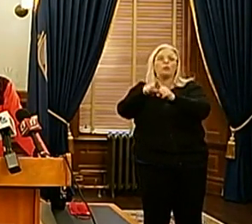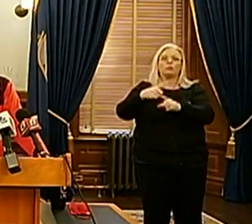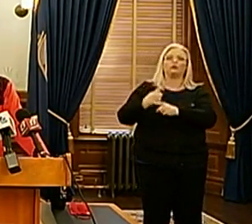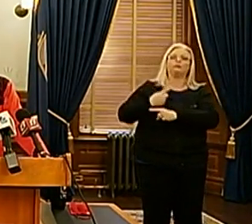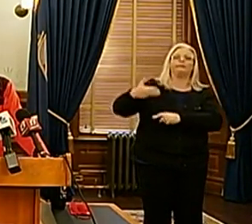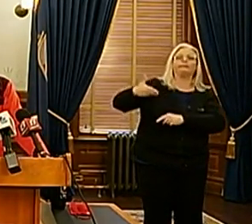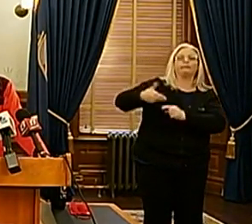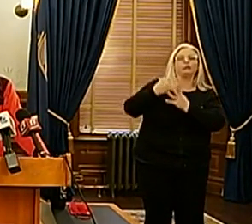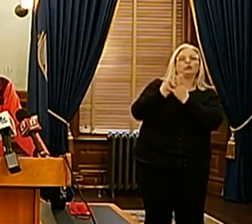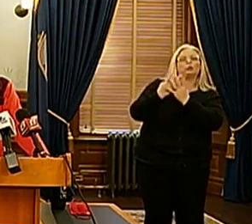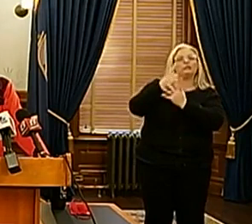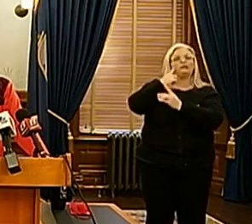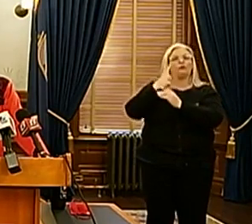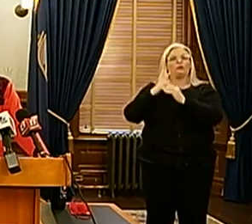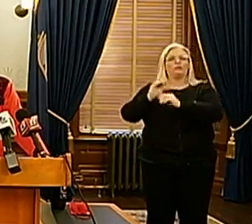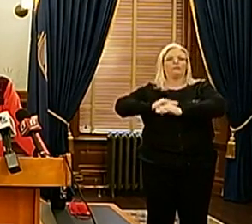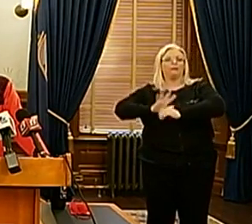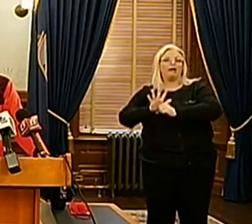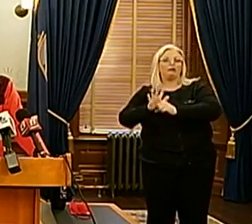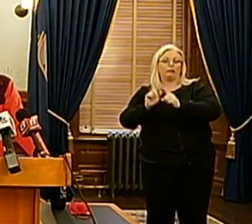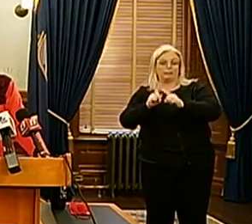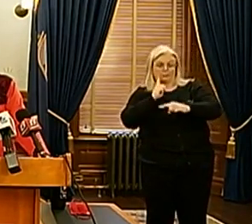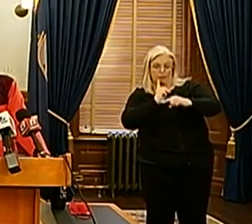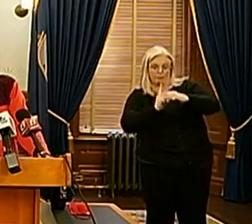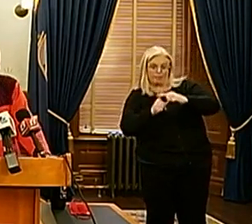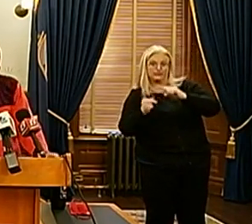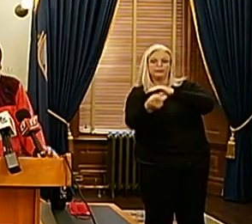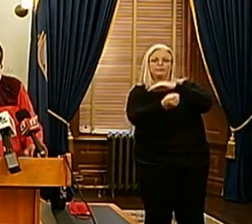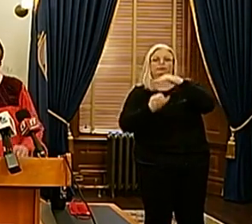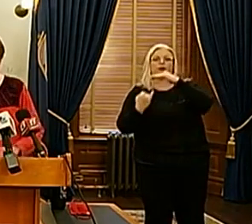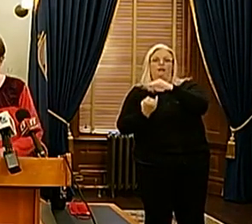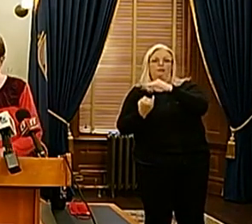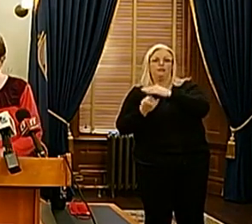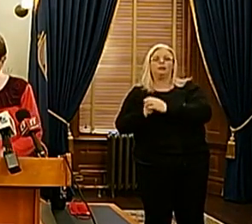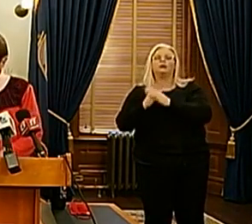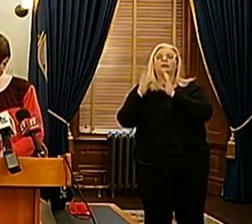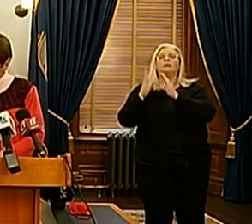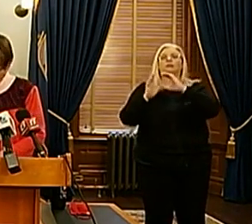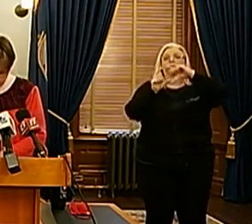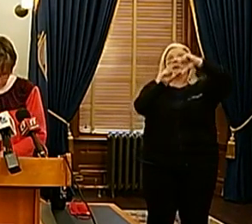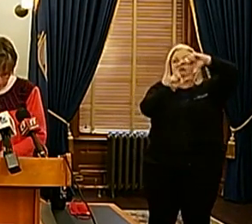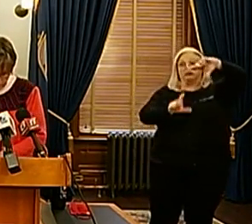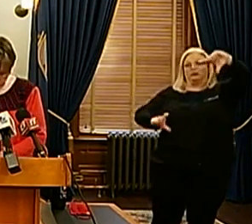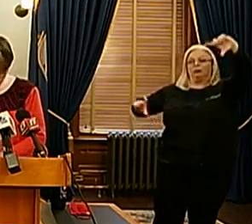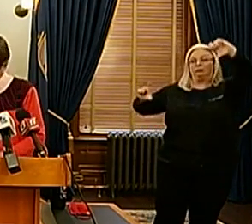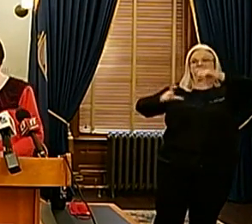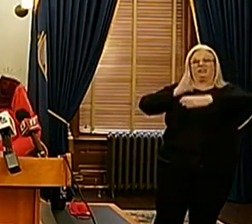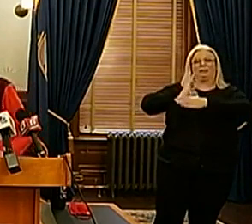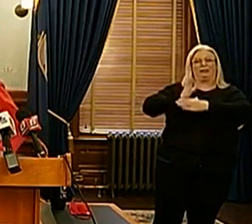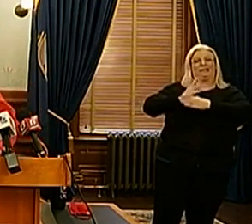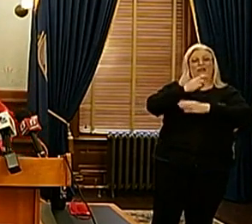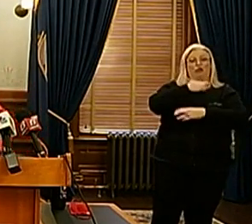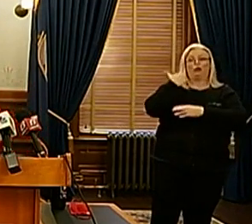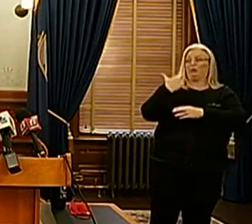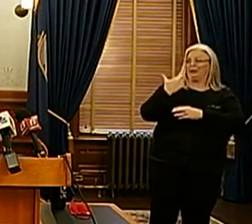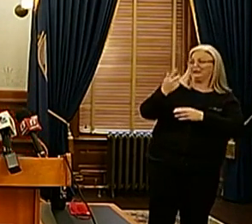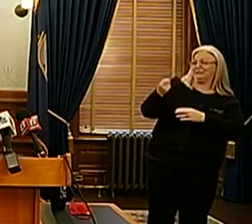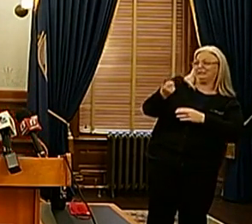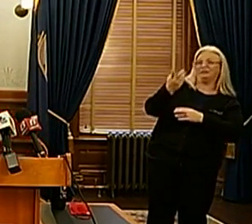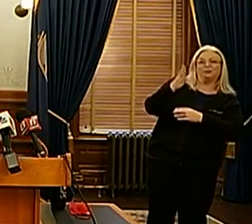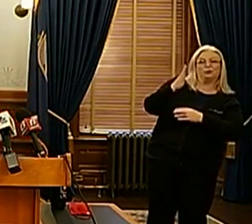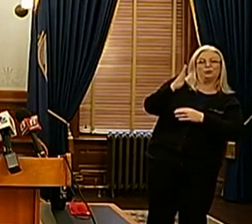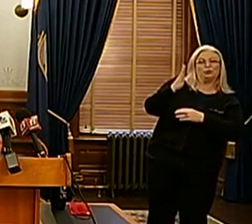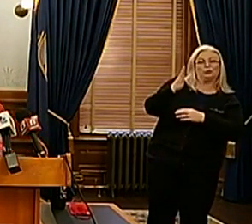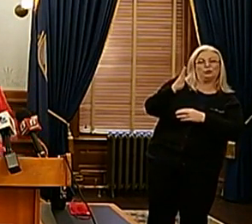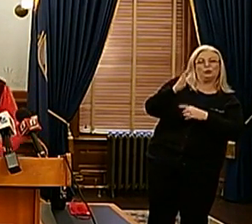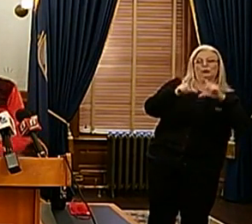screen for the virus and isolate those who test positive. For populations at medium risk, and that's in the blue